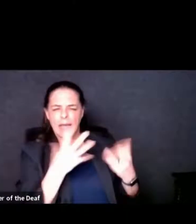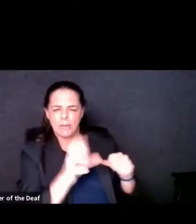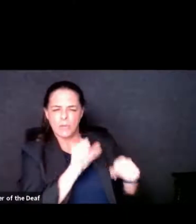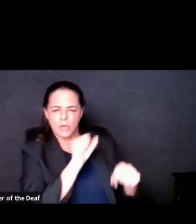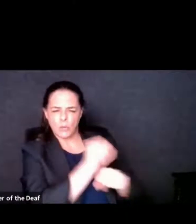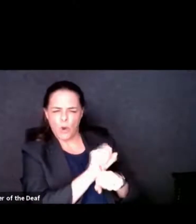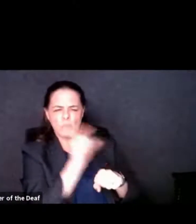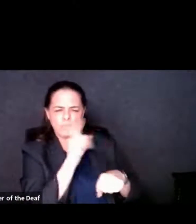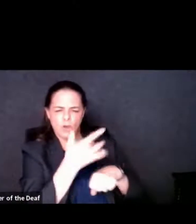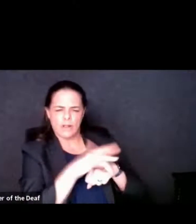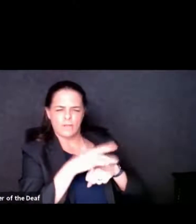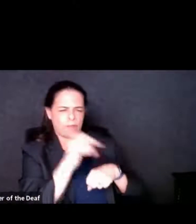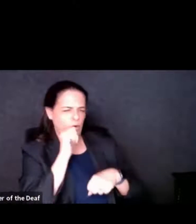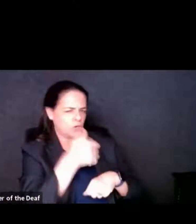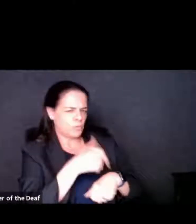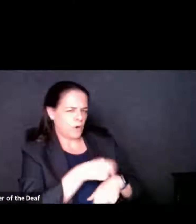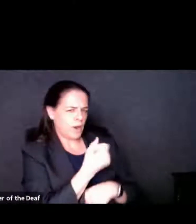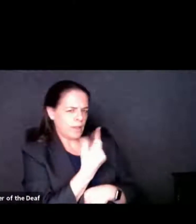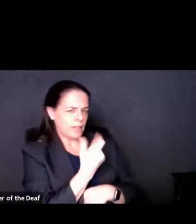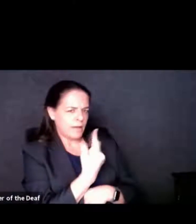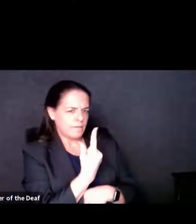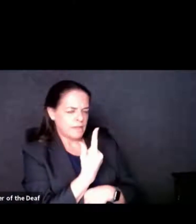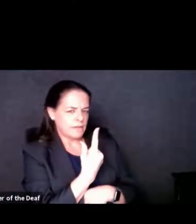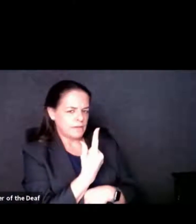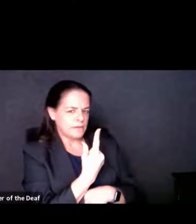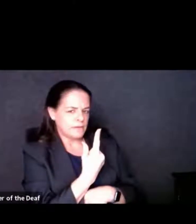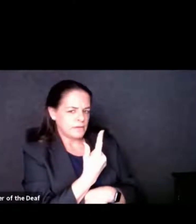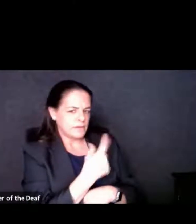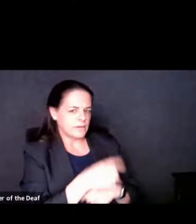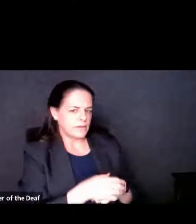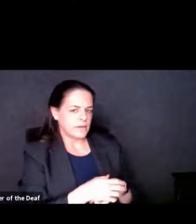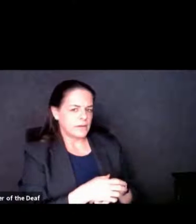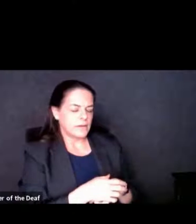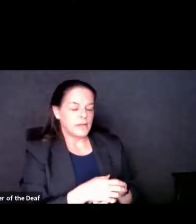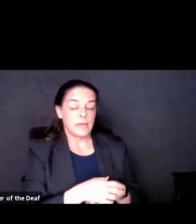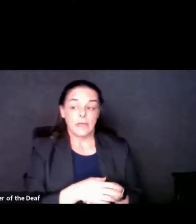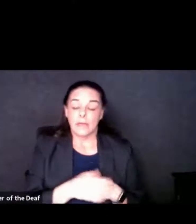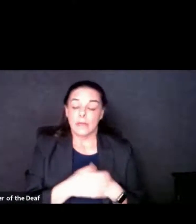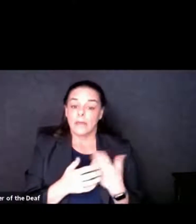be available tomorrow at 11 o'clock?